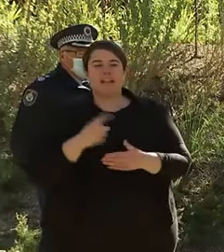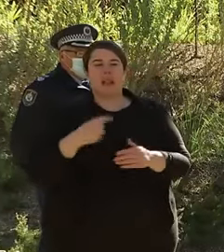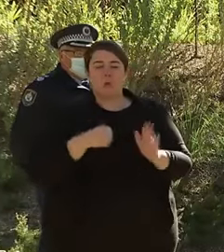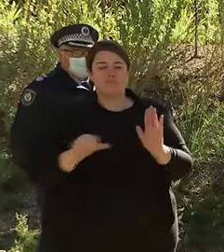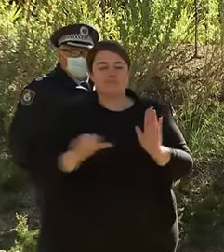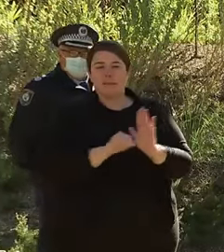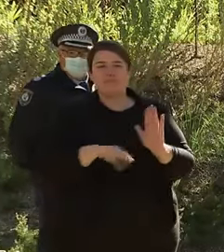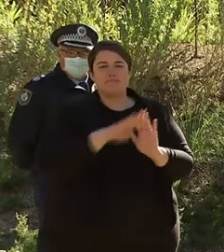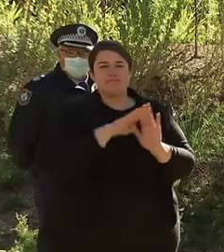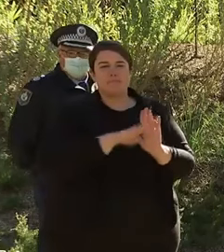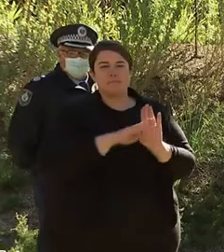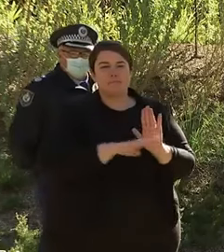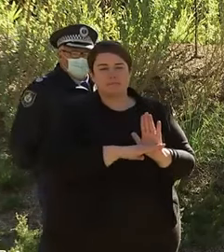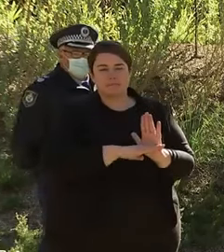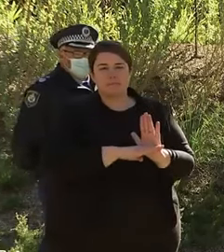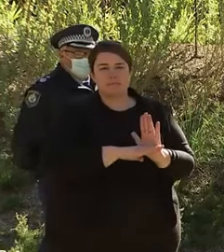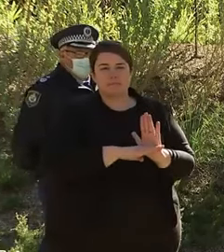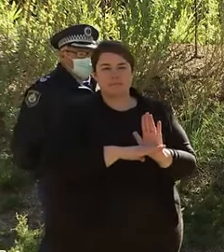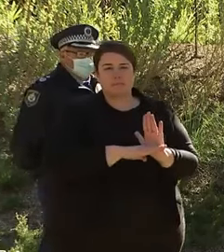place.